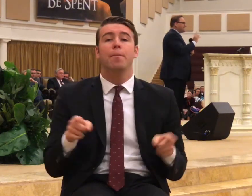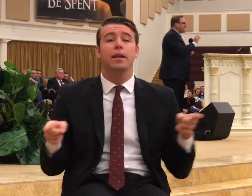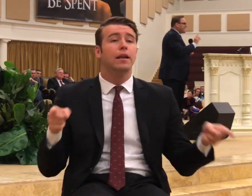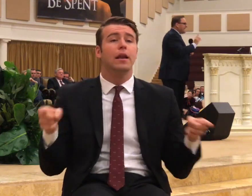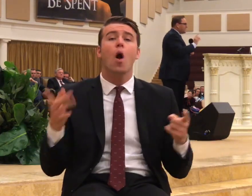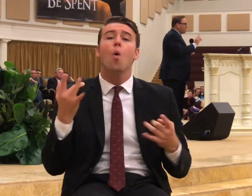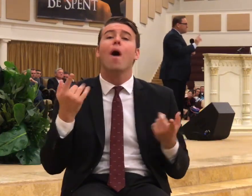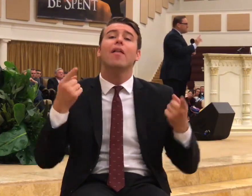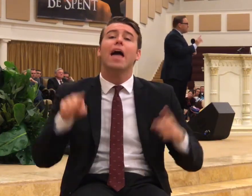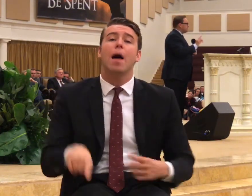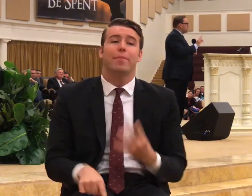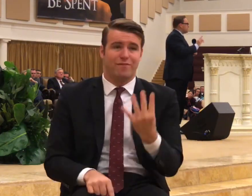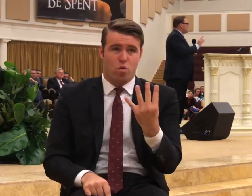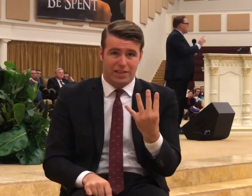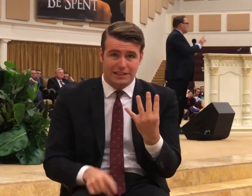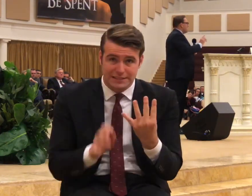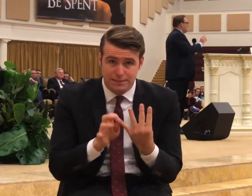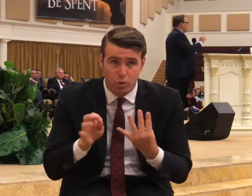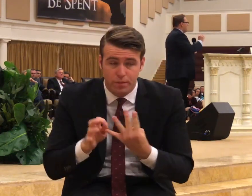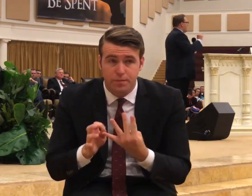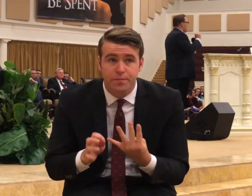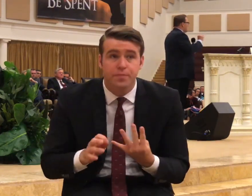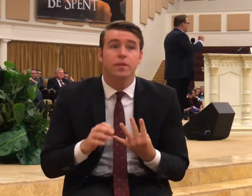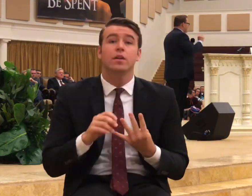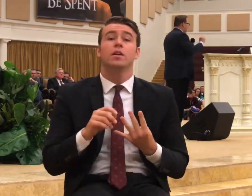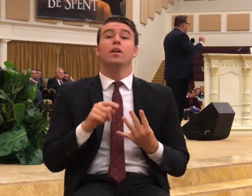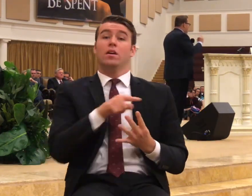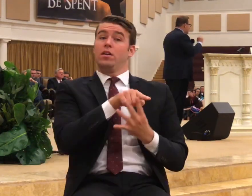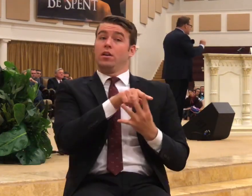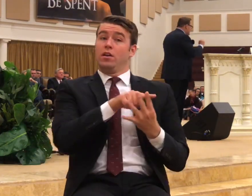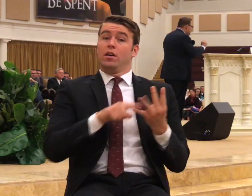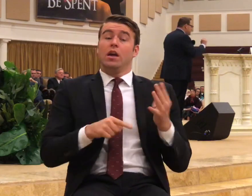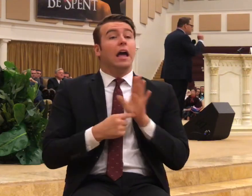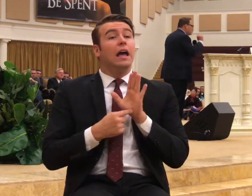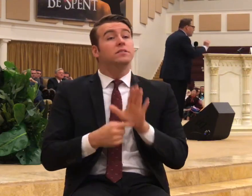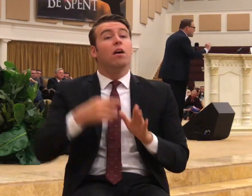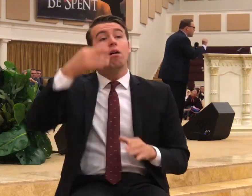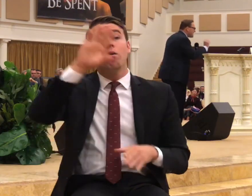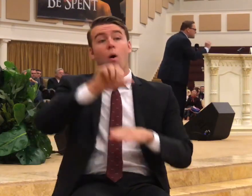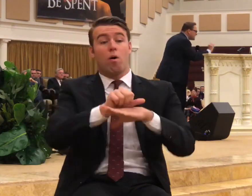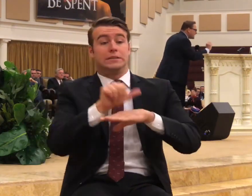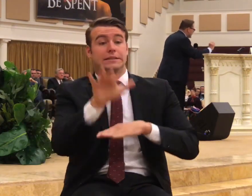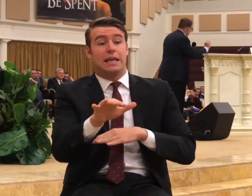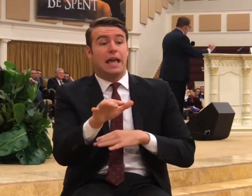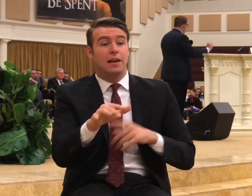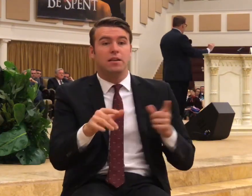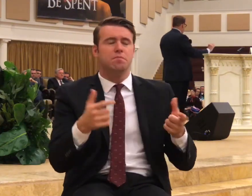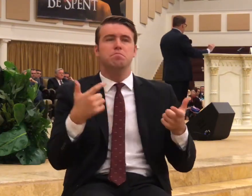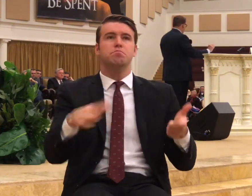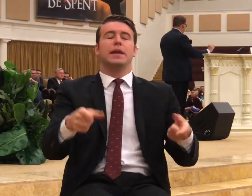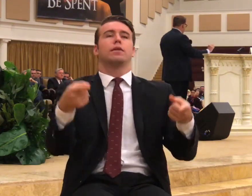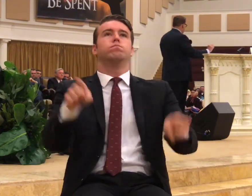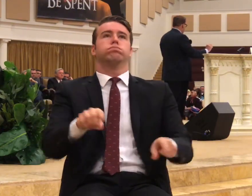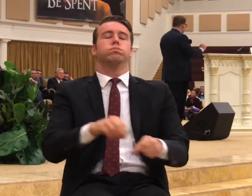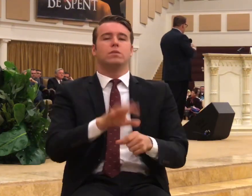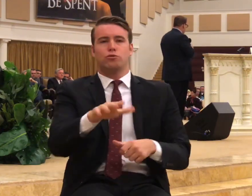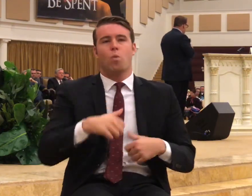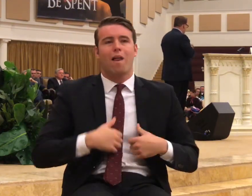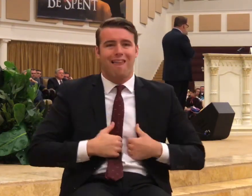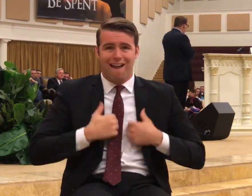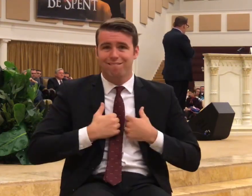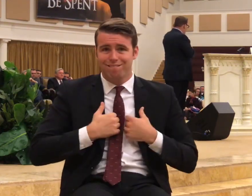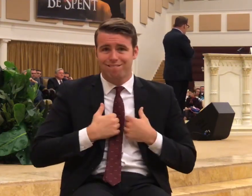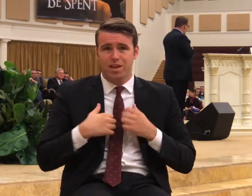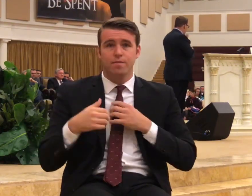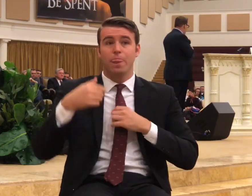They indicate, don't miss this, they indicate God sends these critical incidents into your life. He